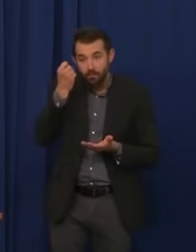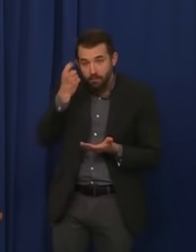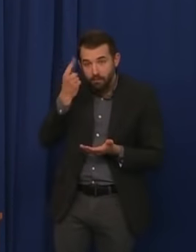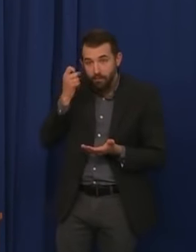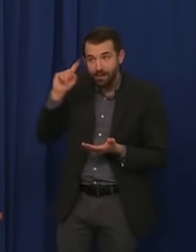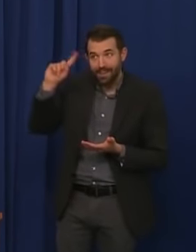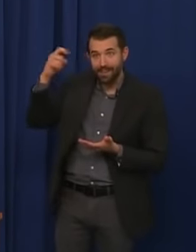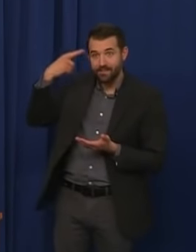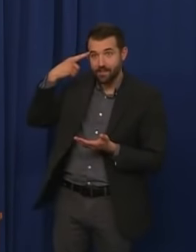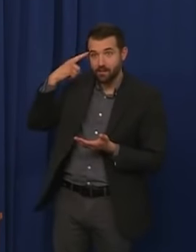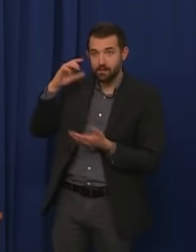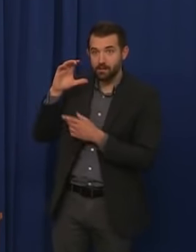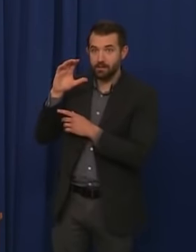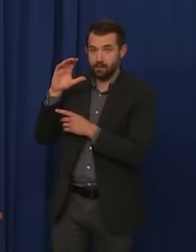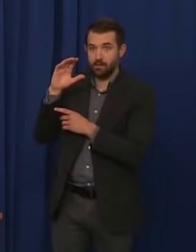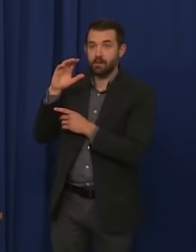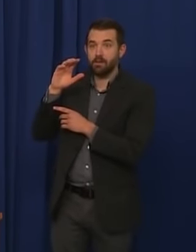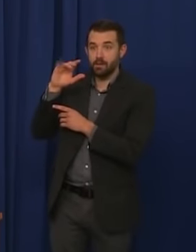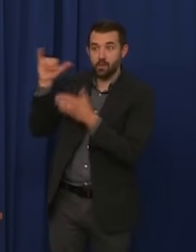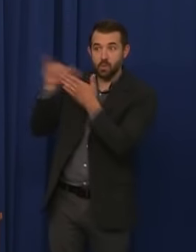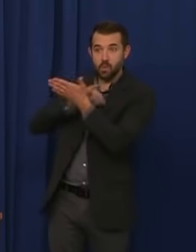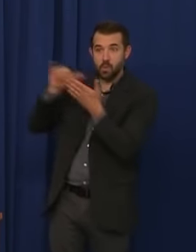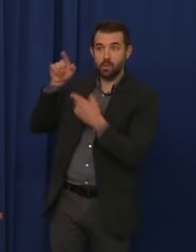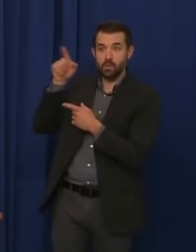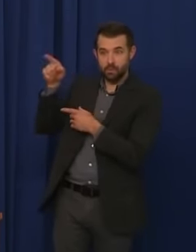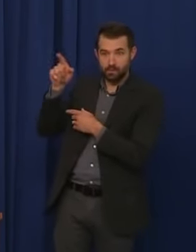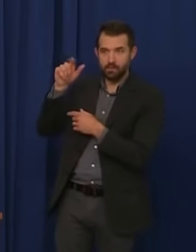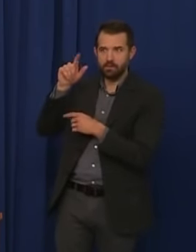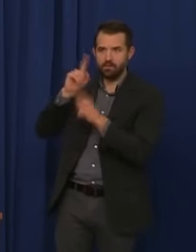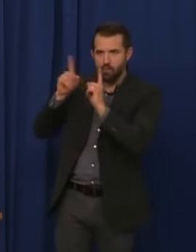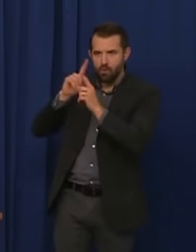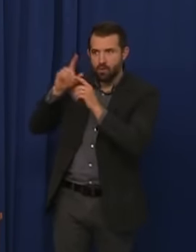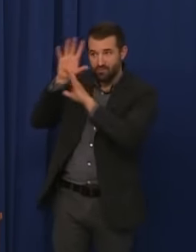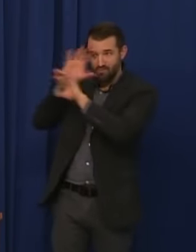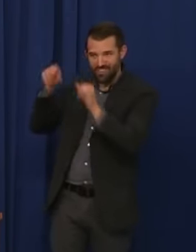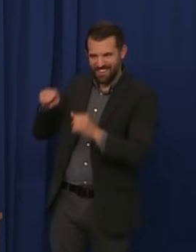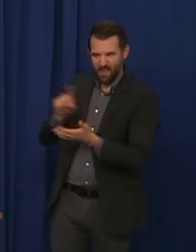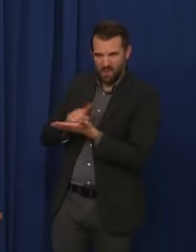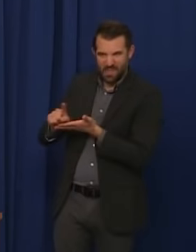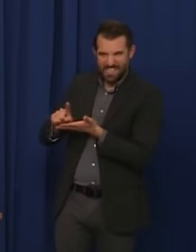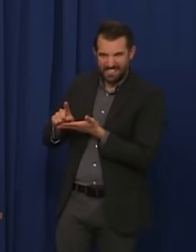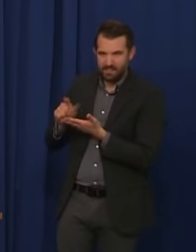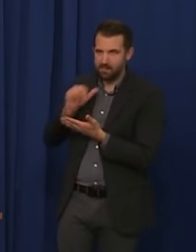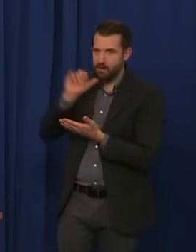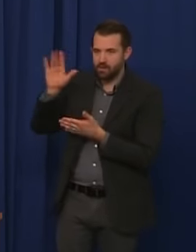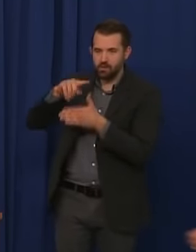be inclined to support that, but I can't speak for either of those gentlemen.